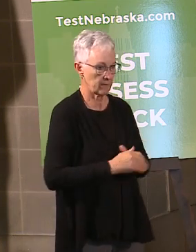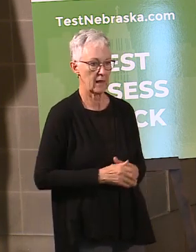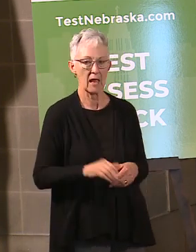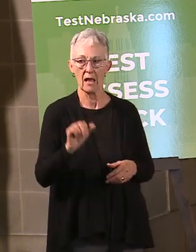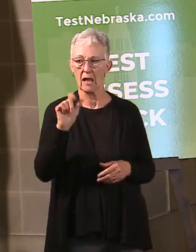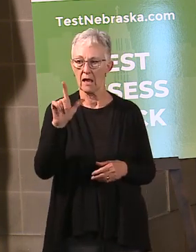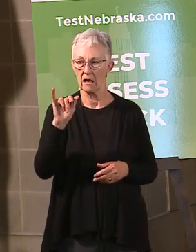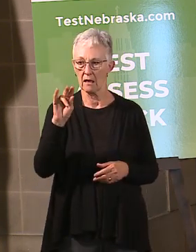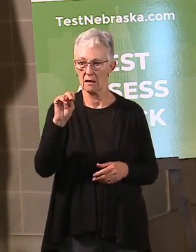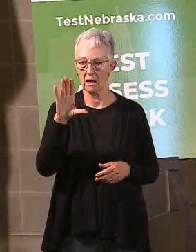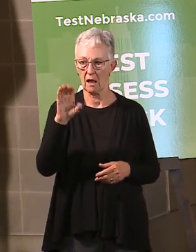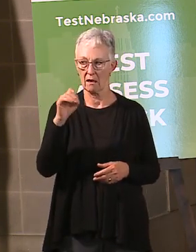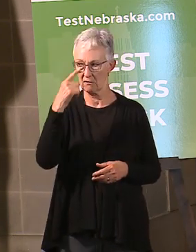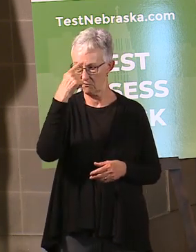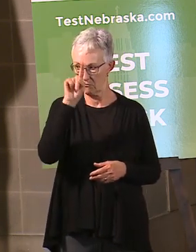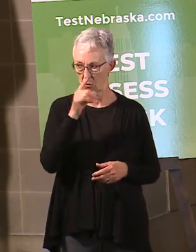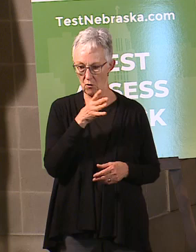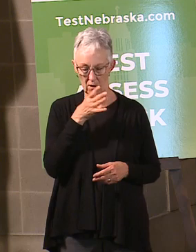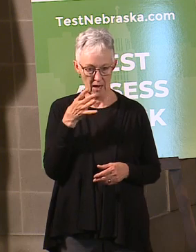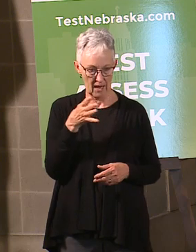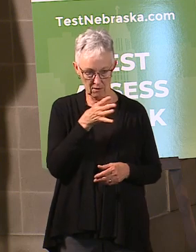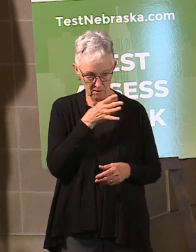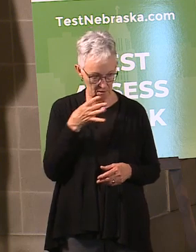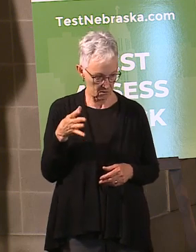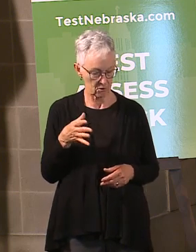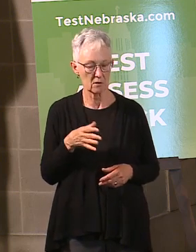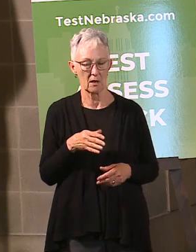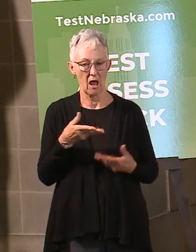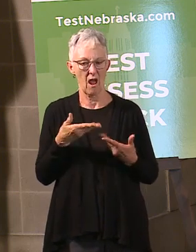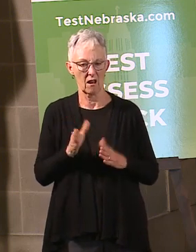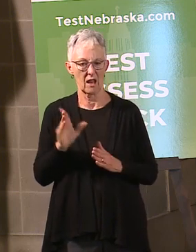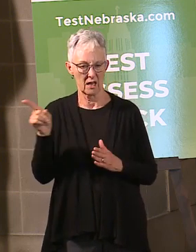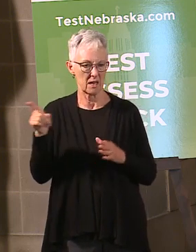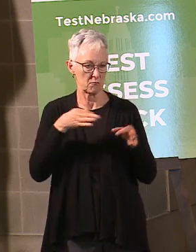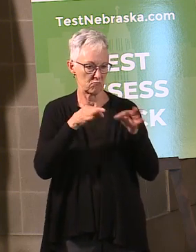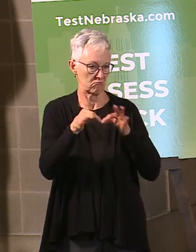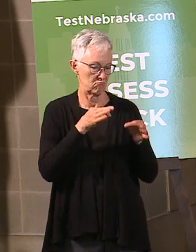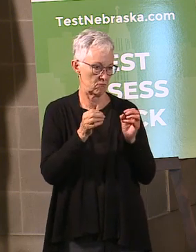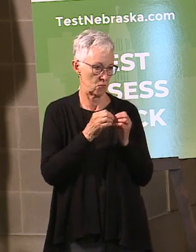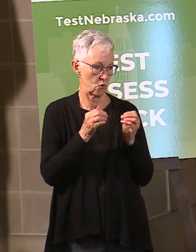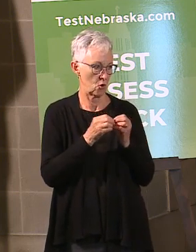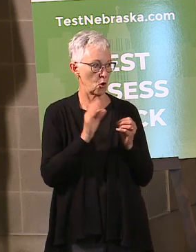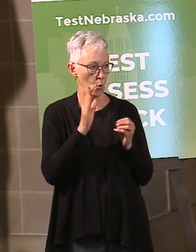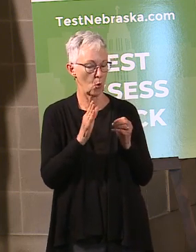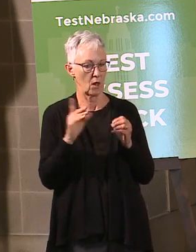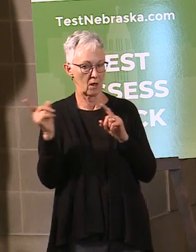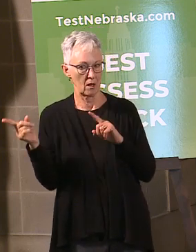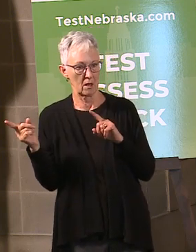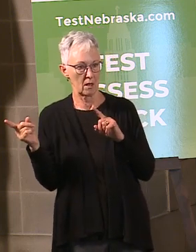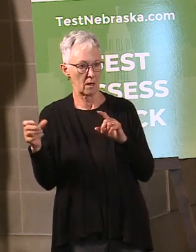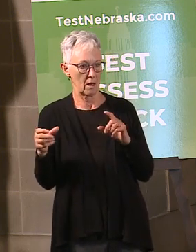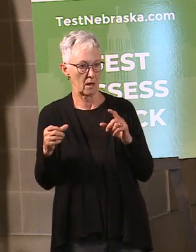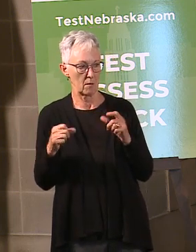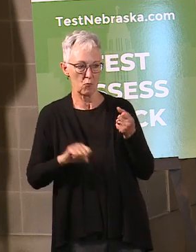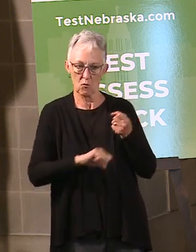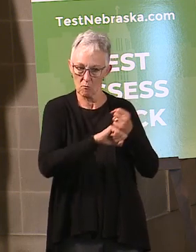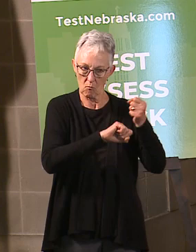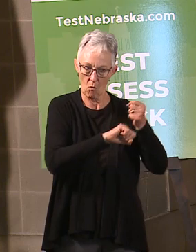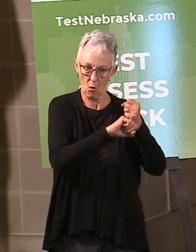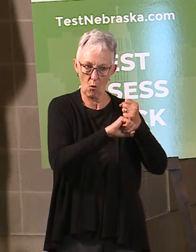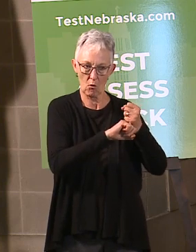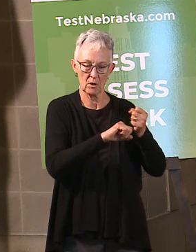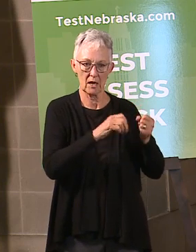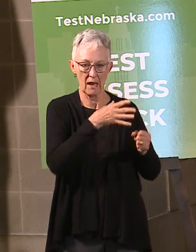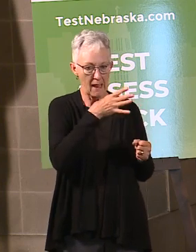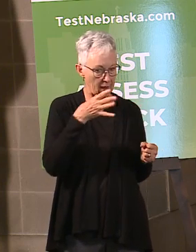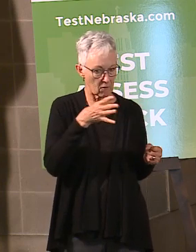includes all of our producers, and I'll let them describe it further, contribute to really promote agriculture, is pitching in to be able